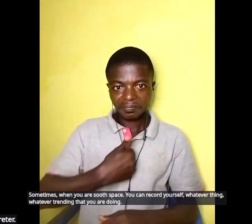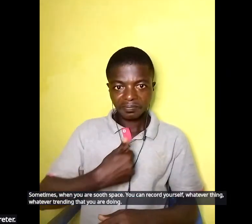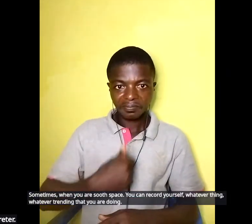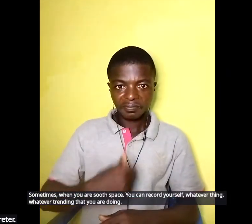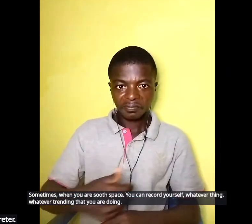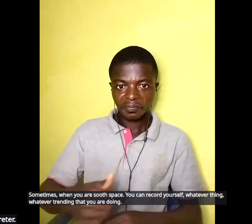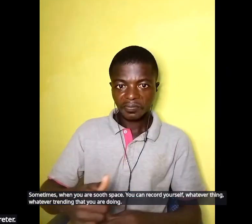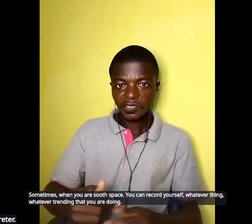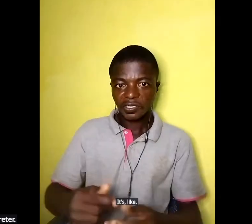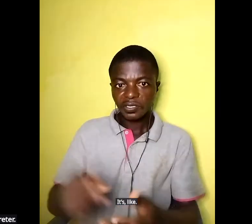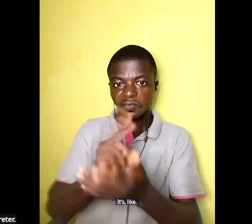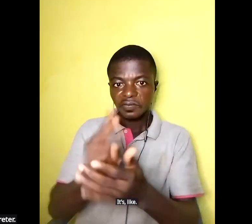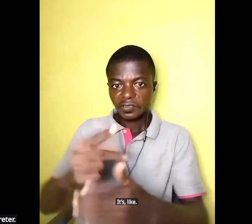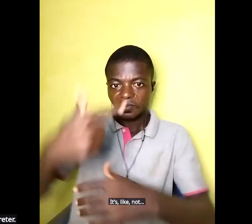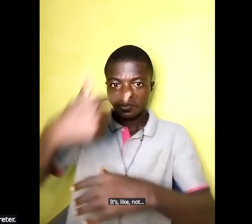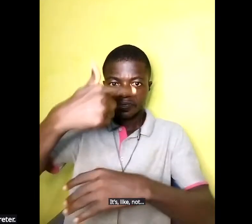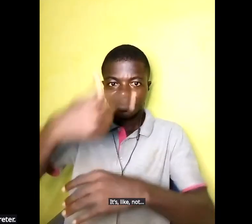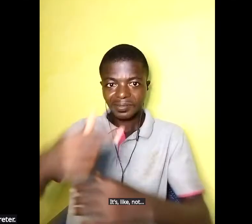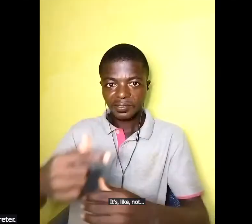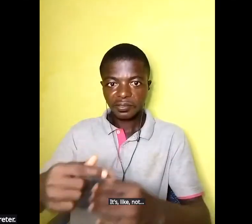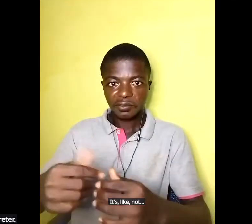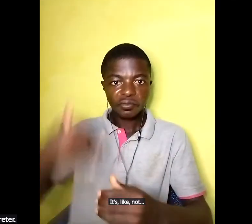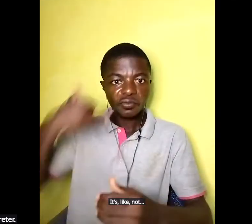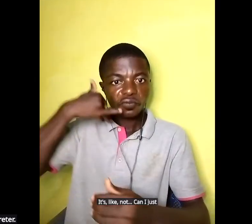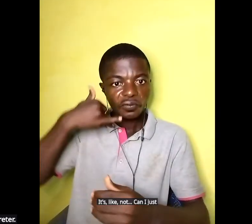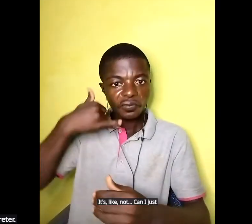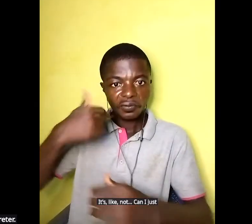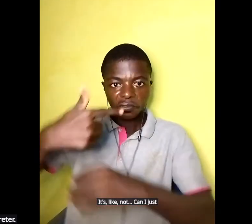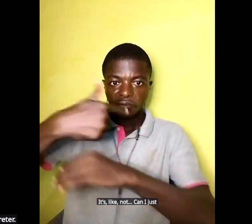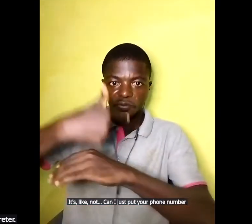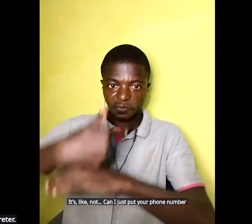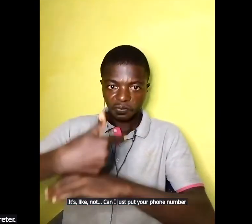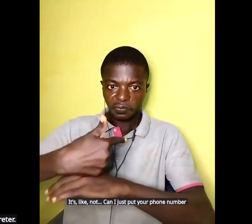not talking to someone. You can just put your phone on